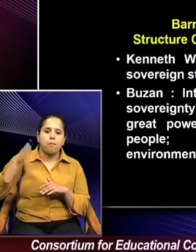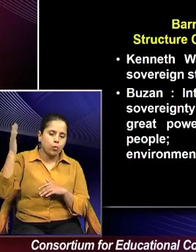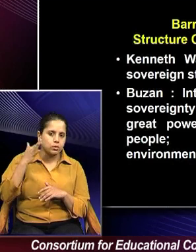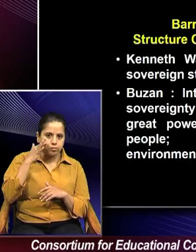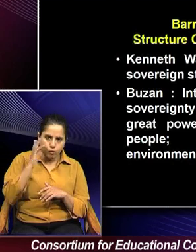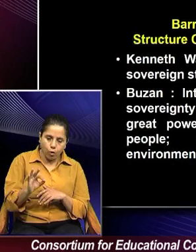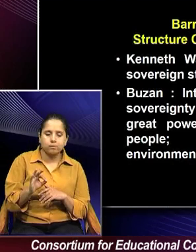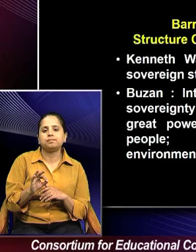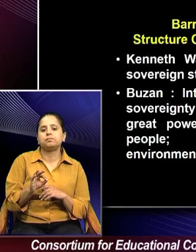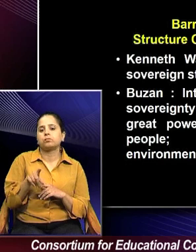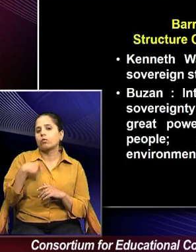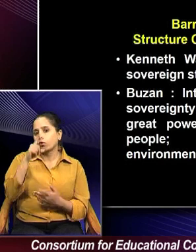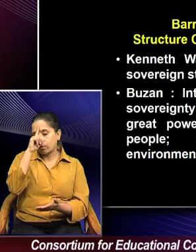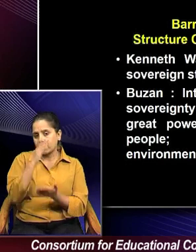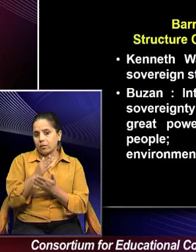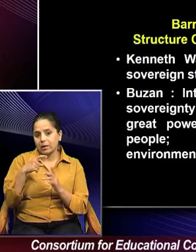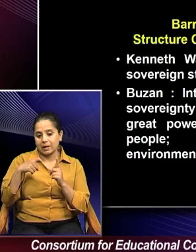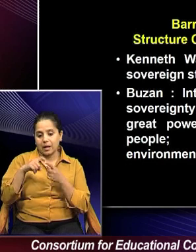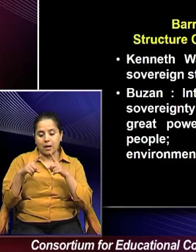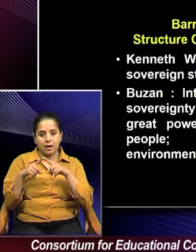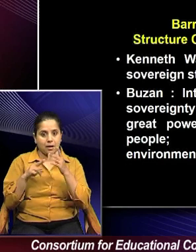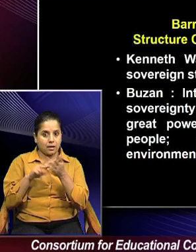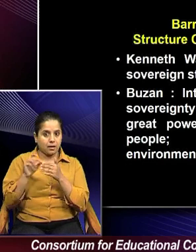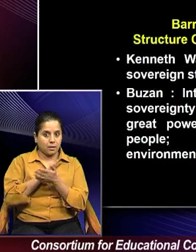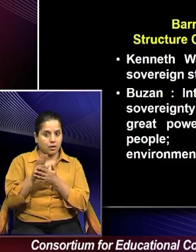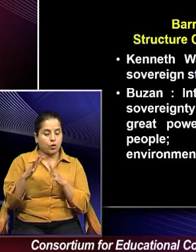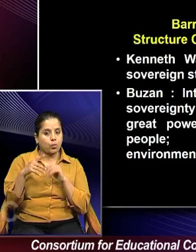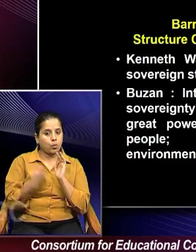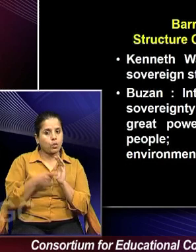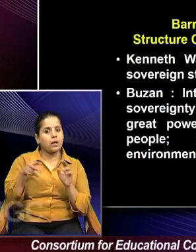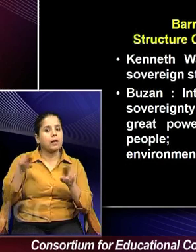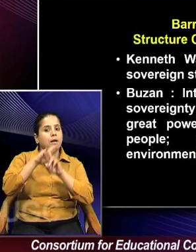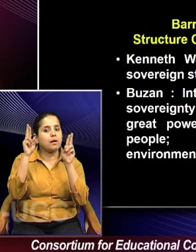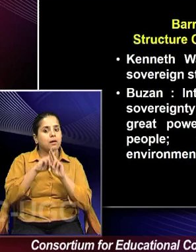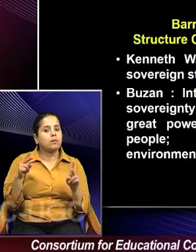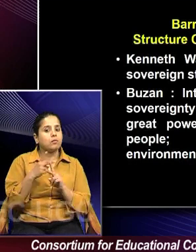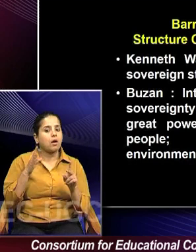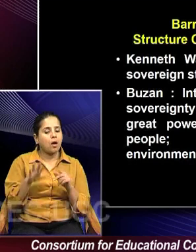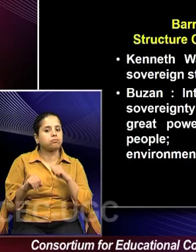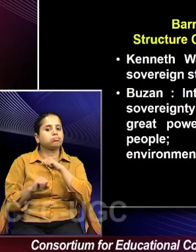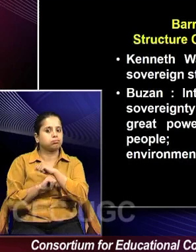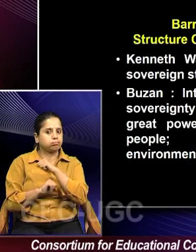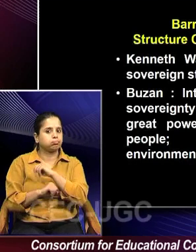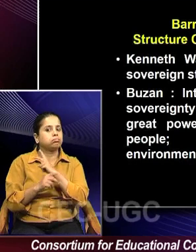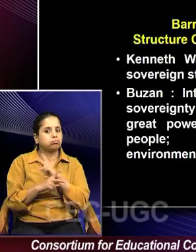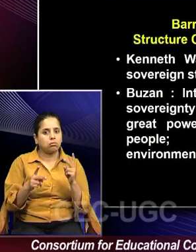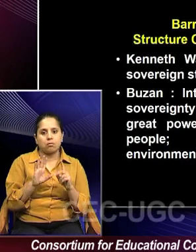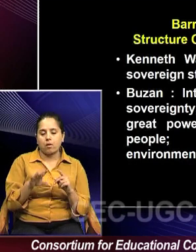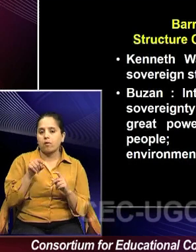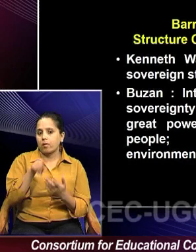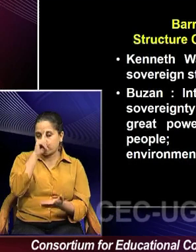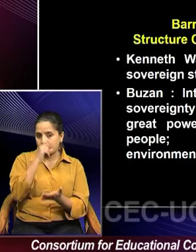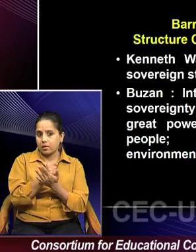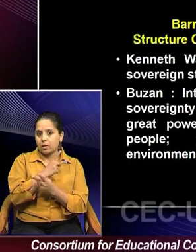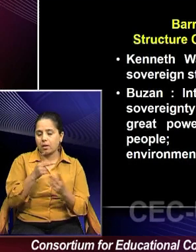important. Who believed, Kenneth Waltz believed, that there are international structures which